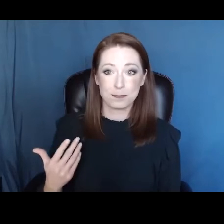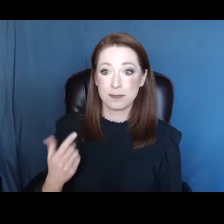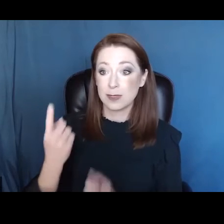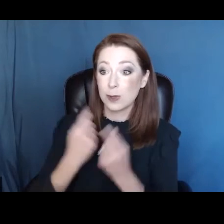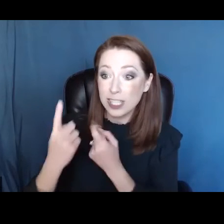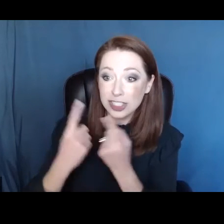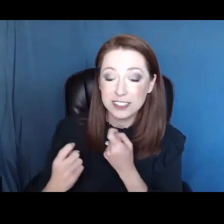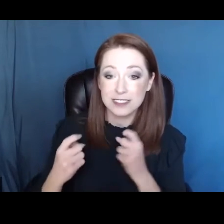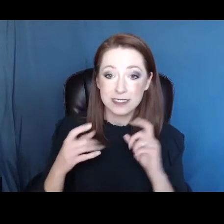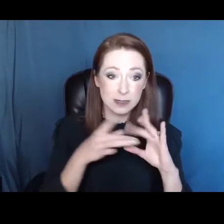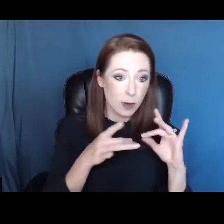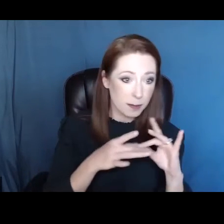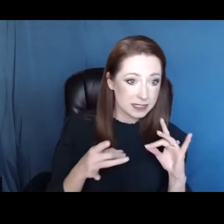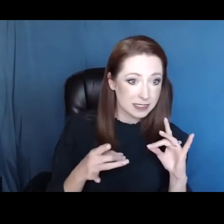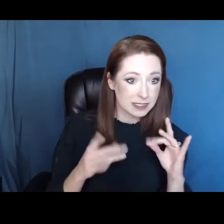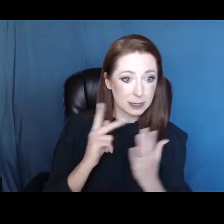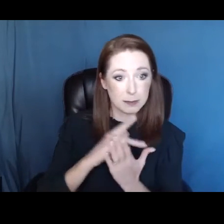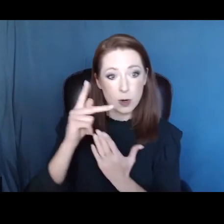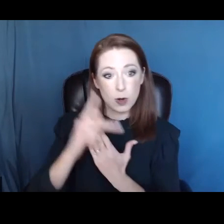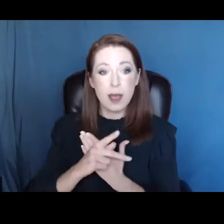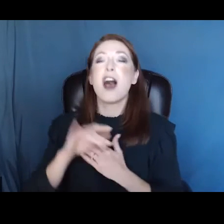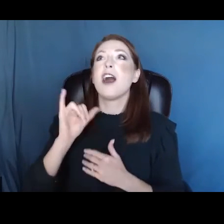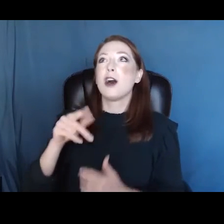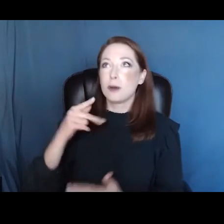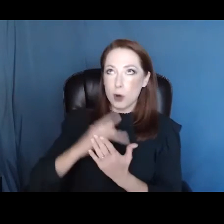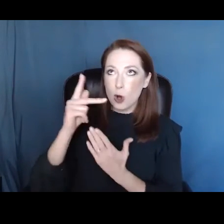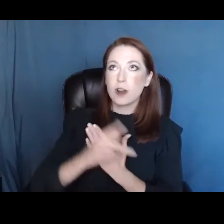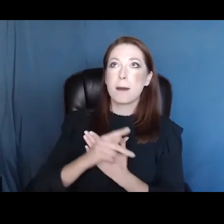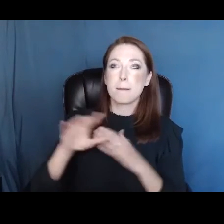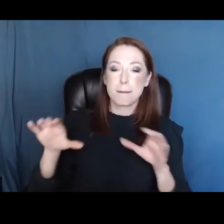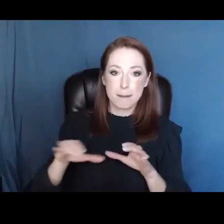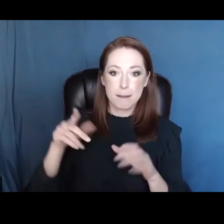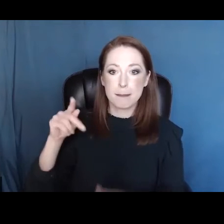questions or comments, or program performance report. Thanks, Mary.